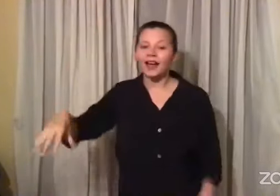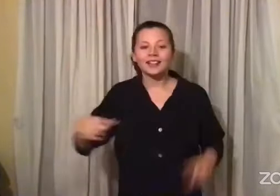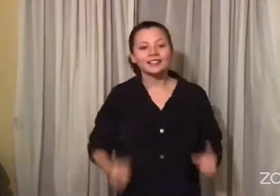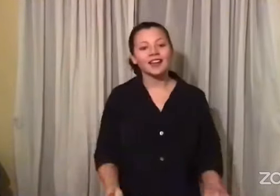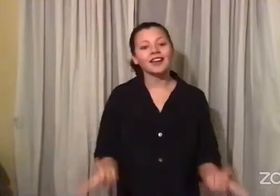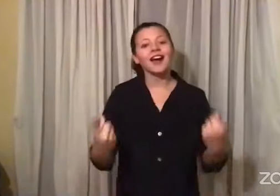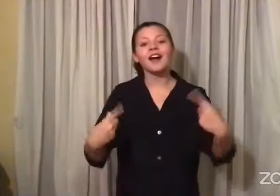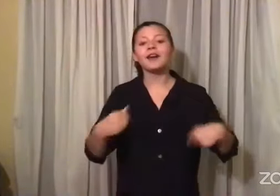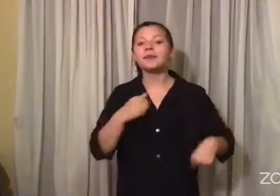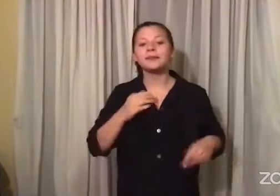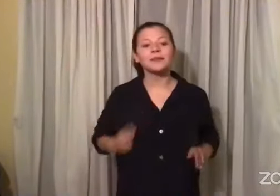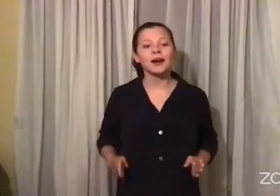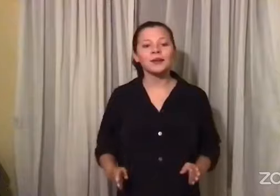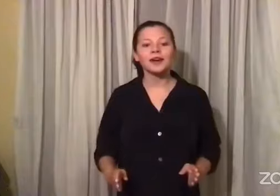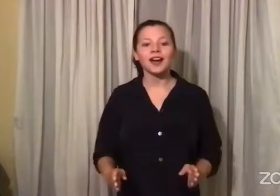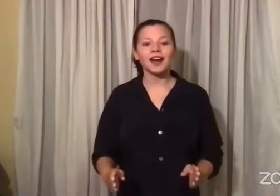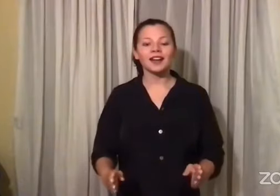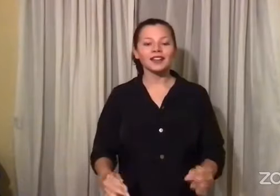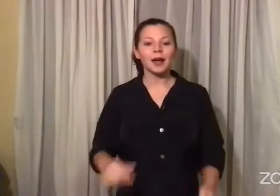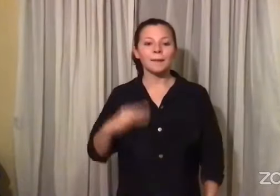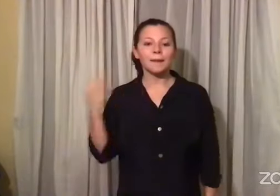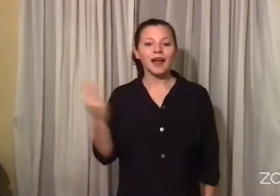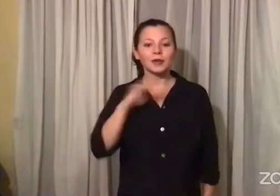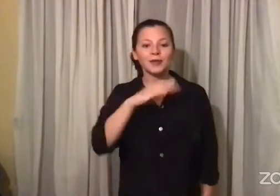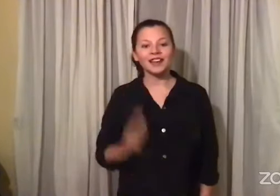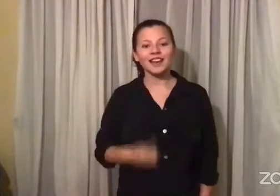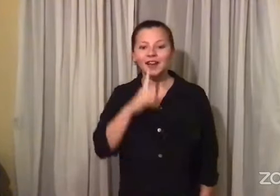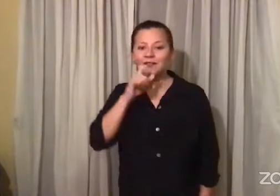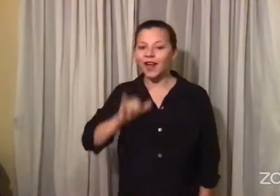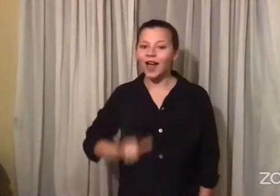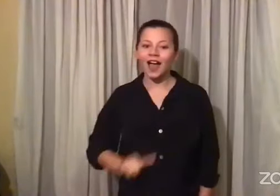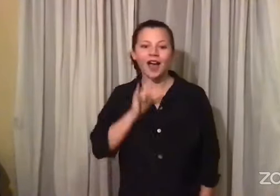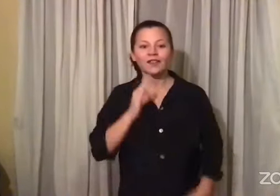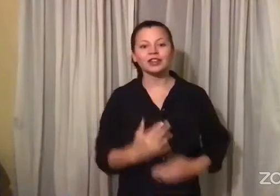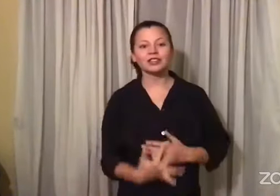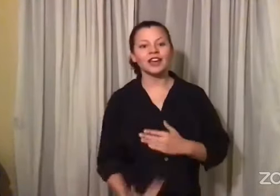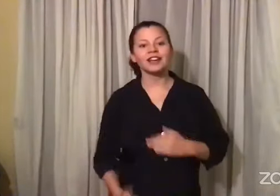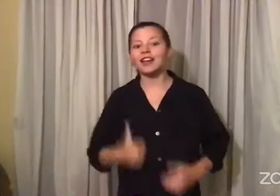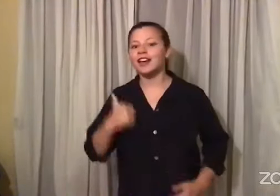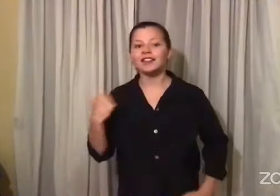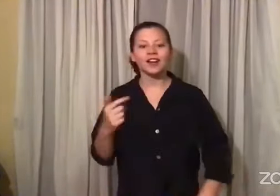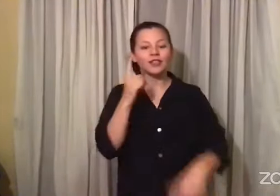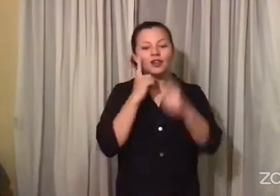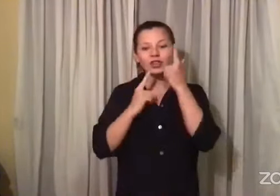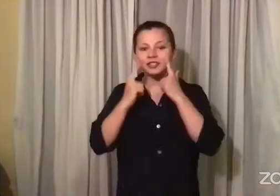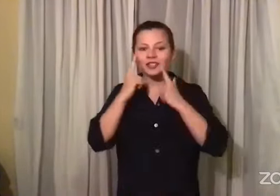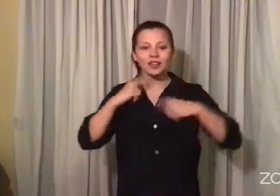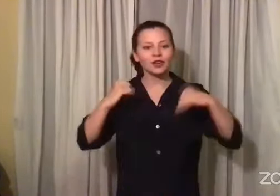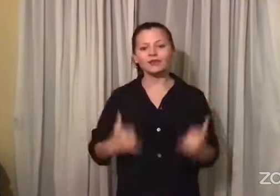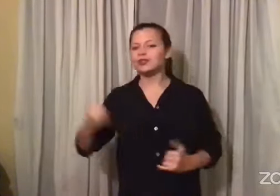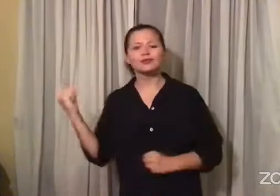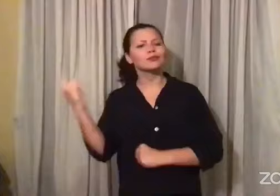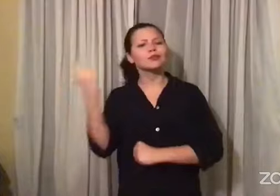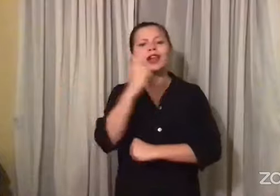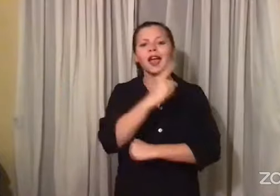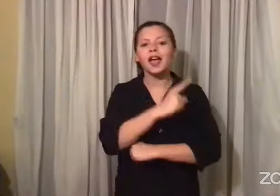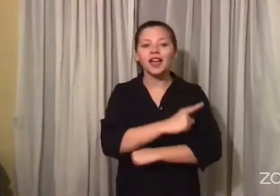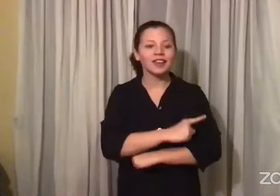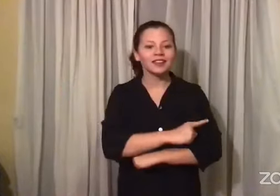to come my way. May we never, ever shed another tear for today.